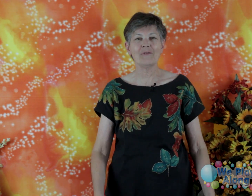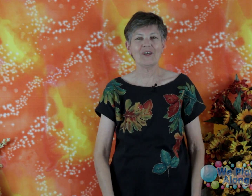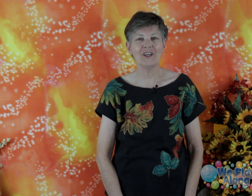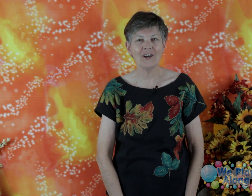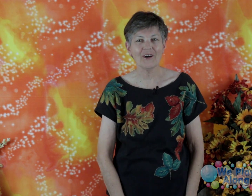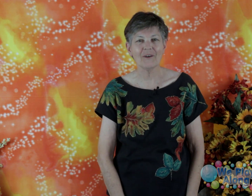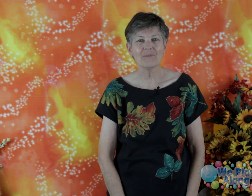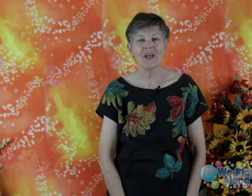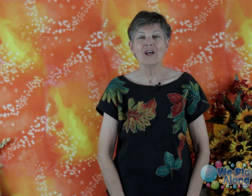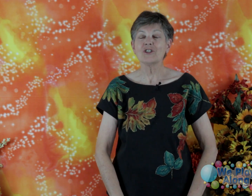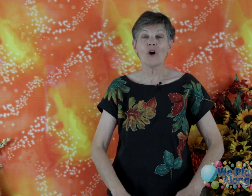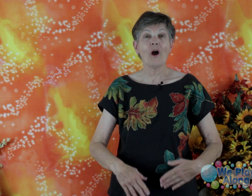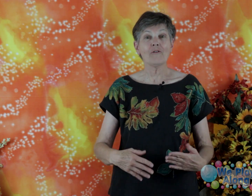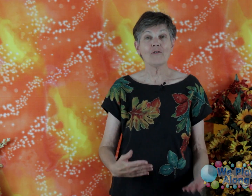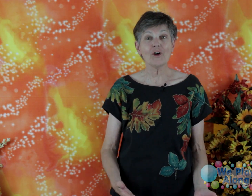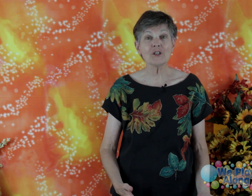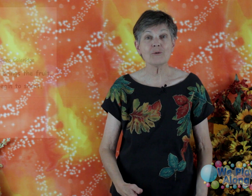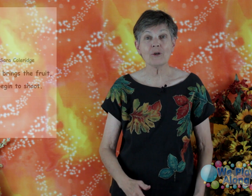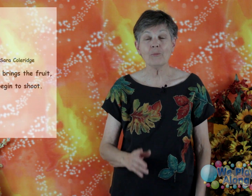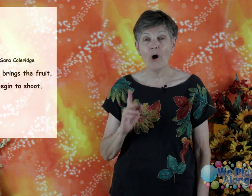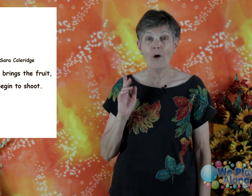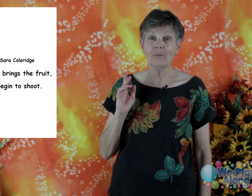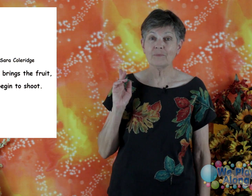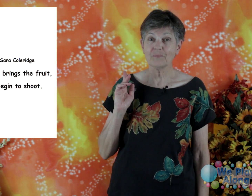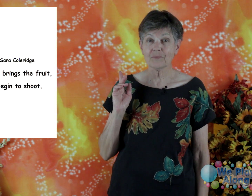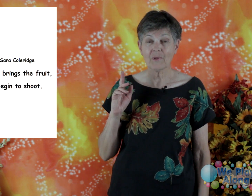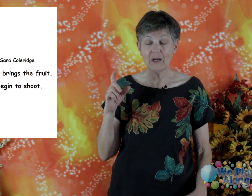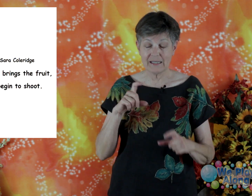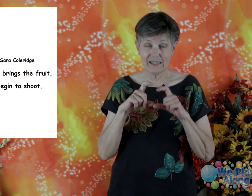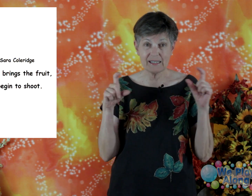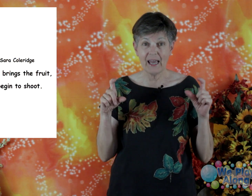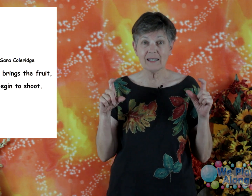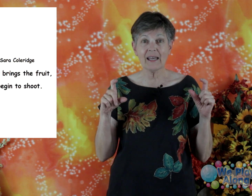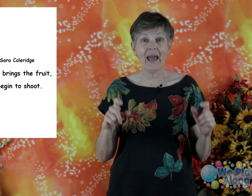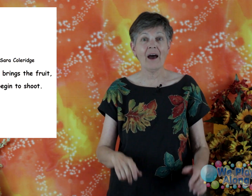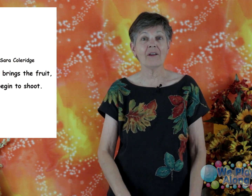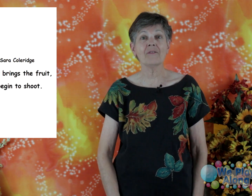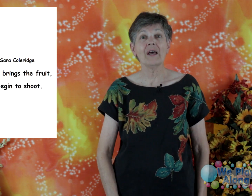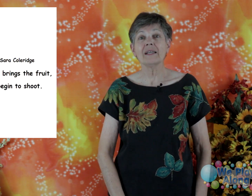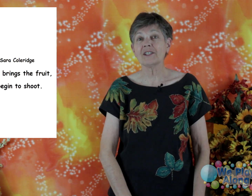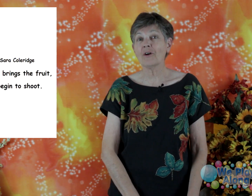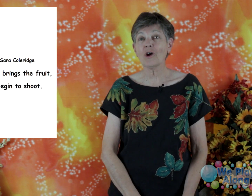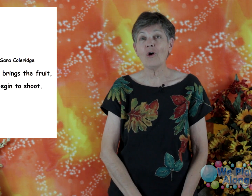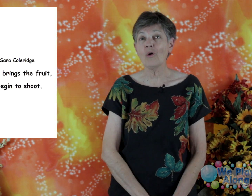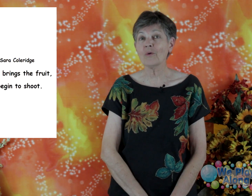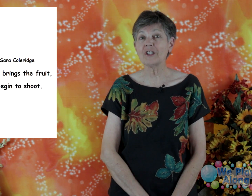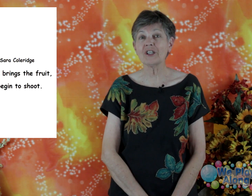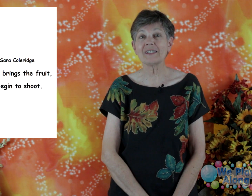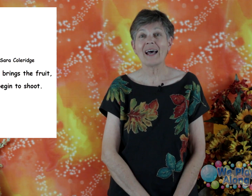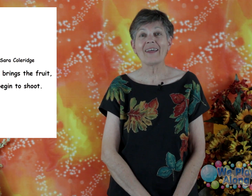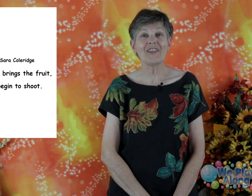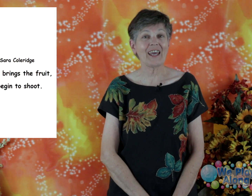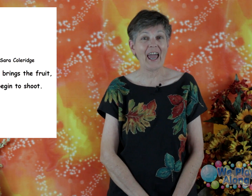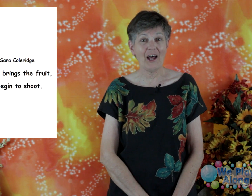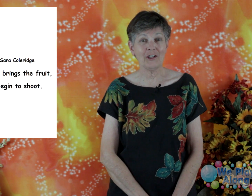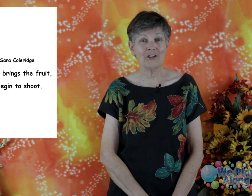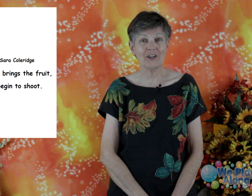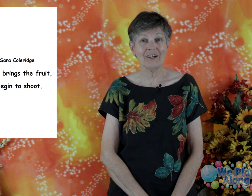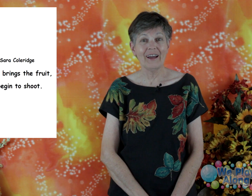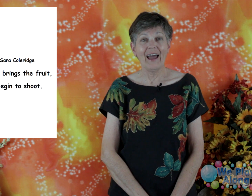the year. So our first little poem, it's a stanza out of Sara Coleridge's The Calendar,